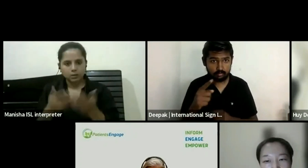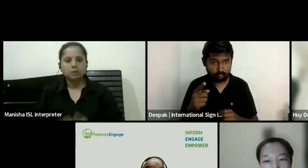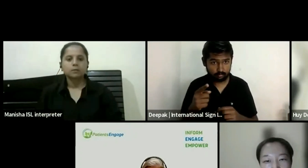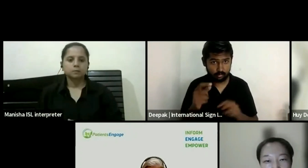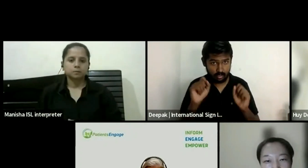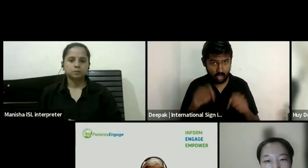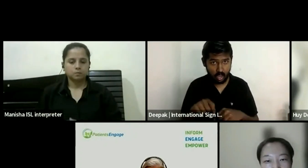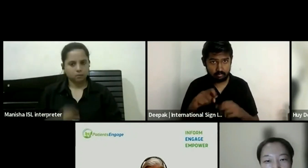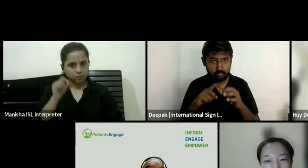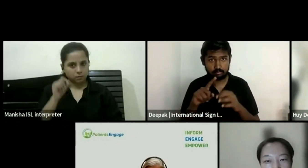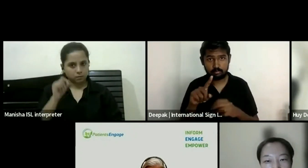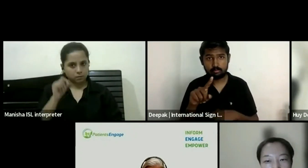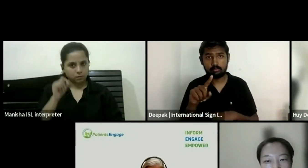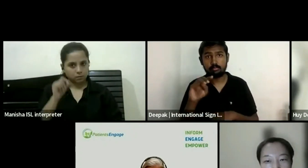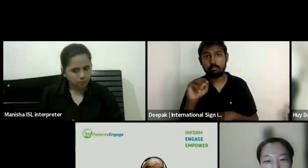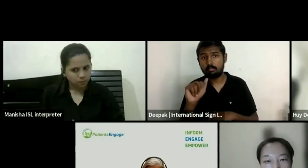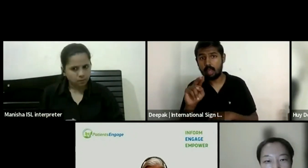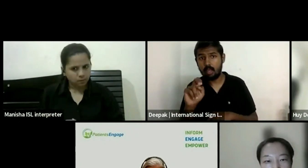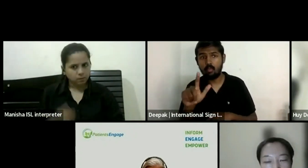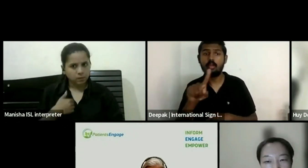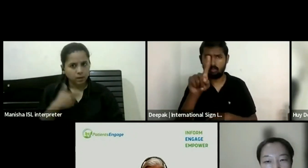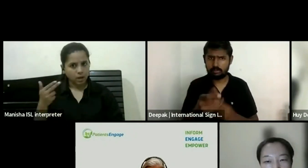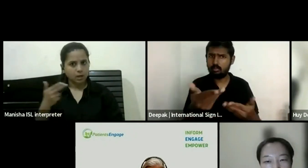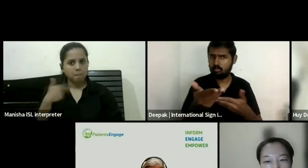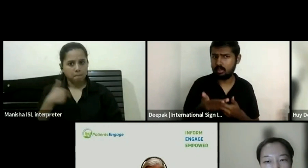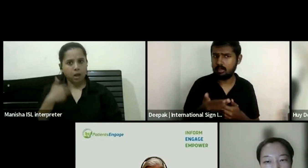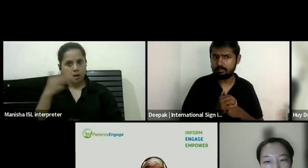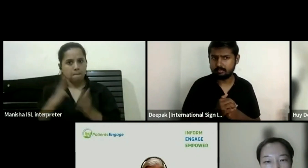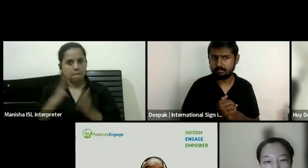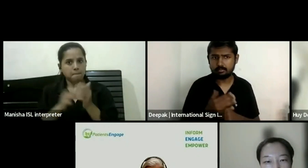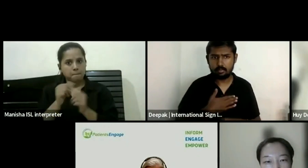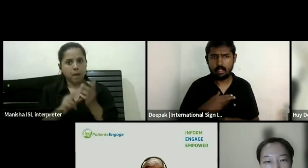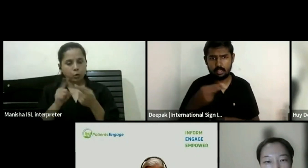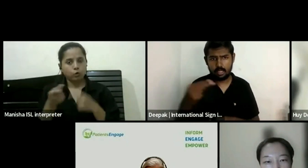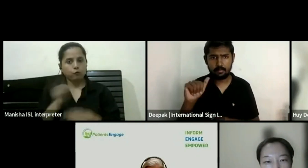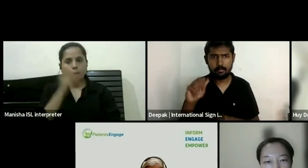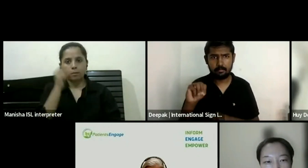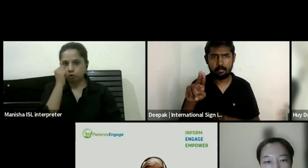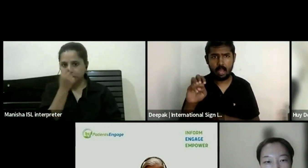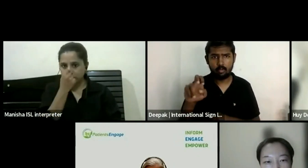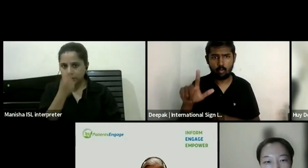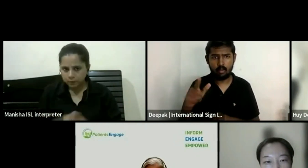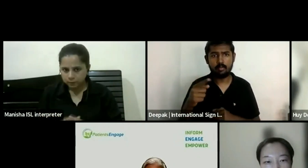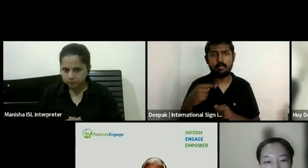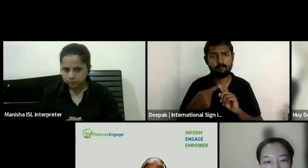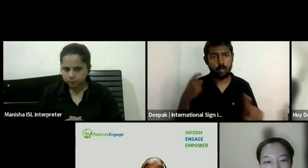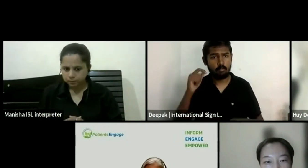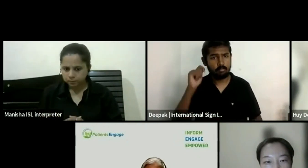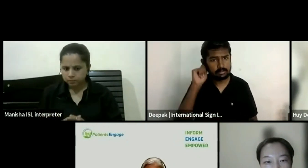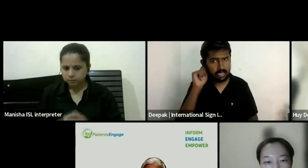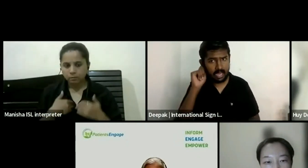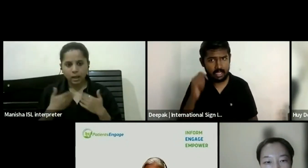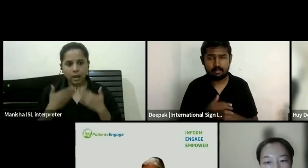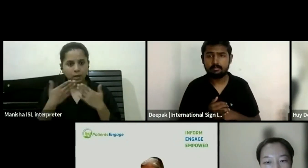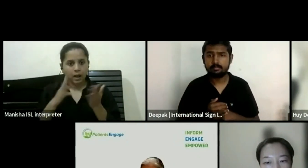Actually, ma'am, I am Manuel Joshua from Chennai. I have completed my Master of Social Work in